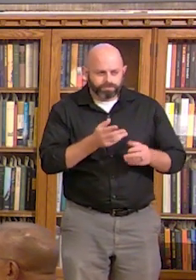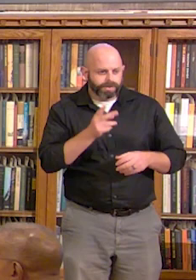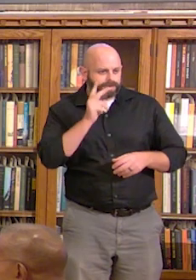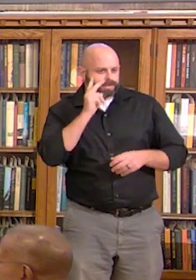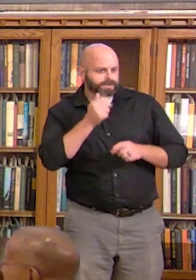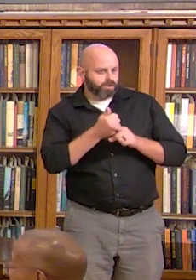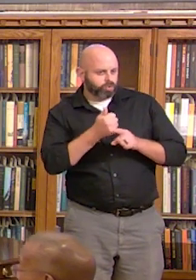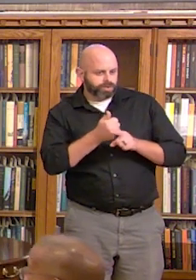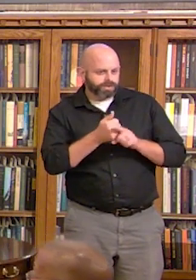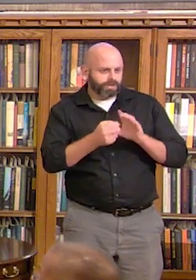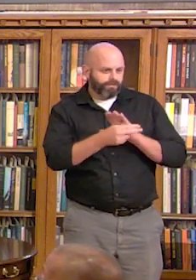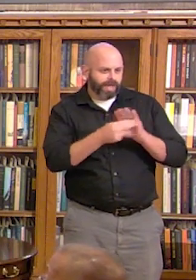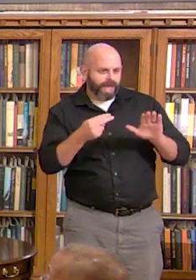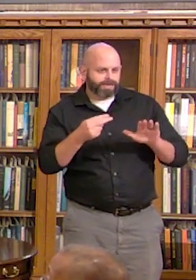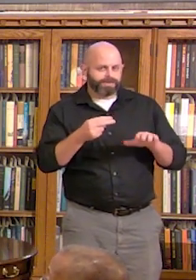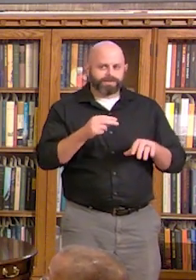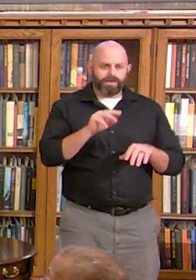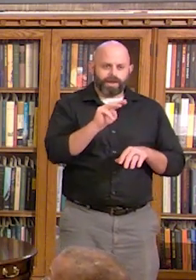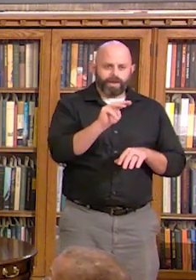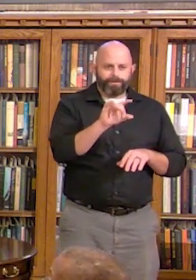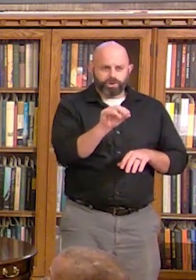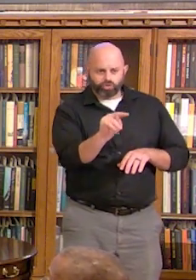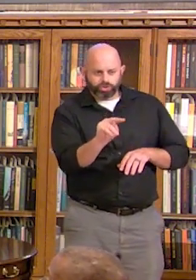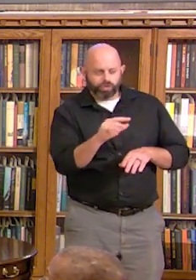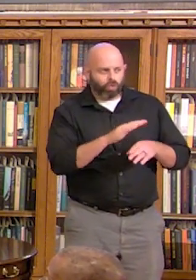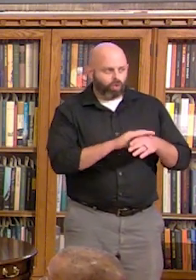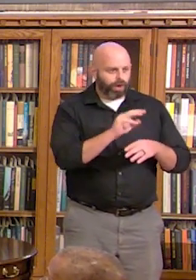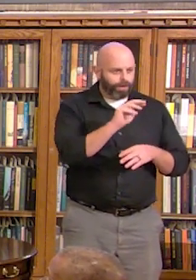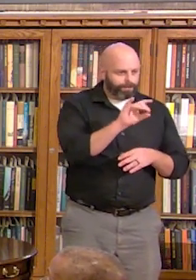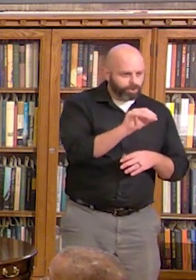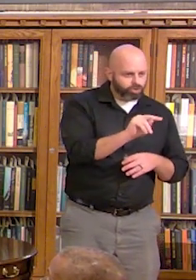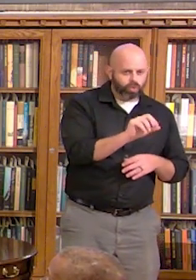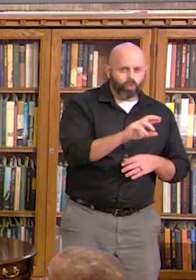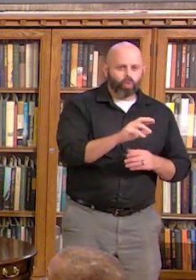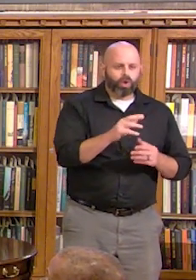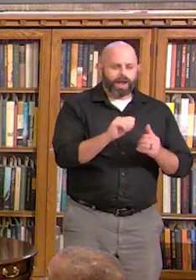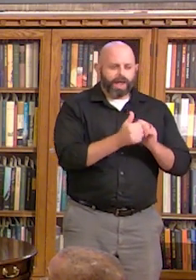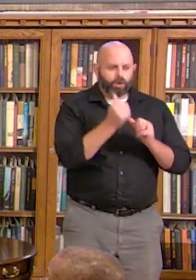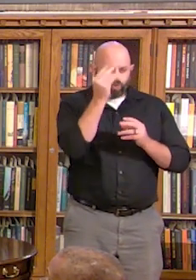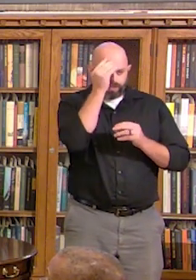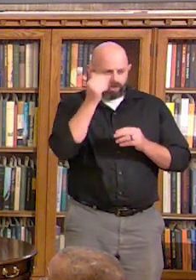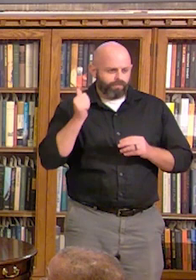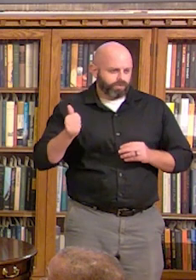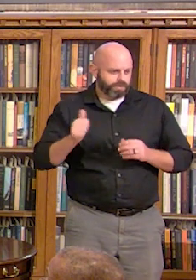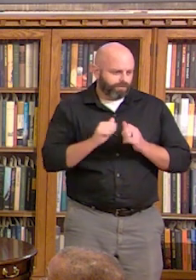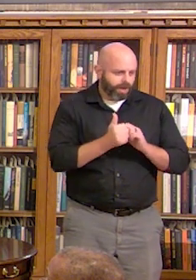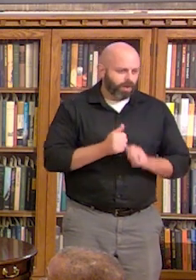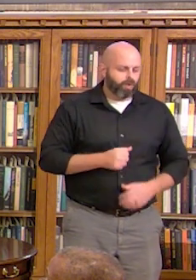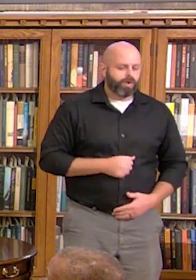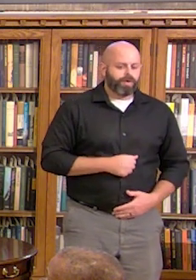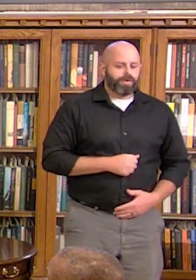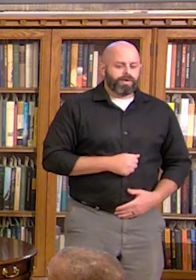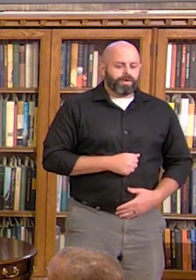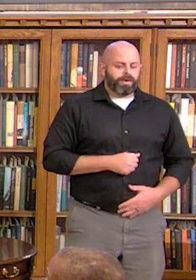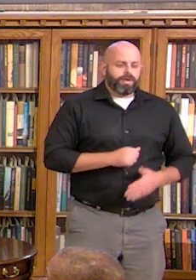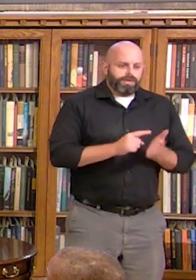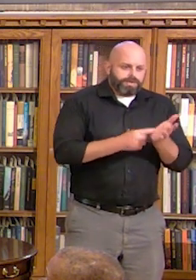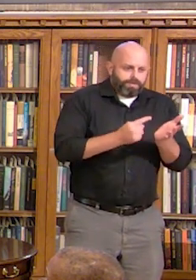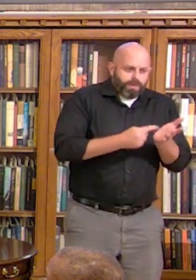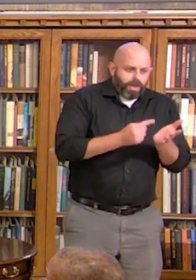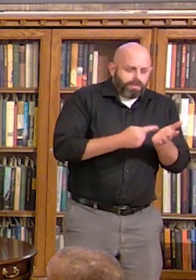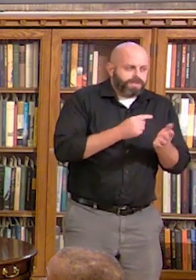yourself as having a mission do you see your how do you just think of your yourself you know sometimes in